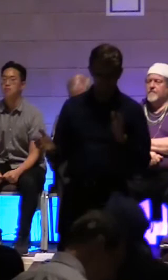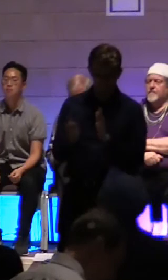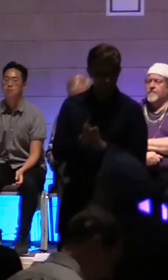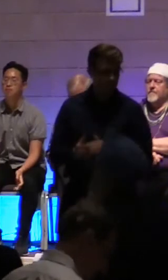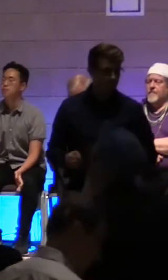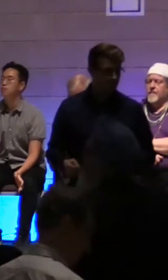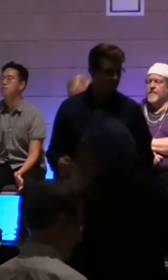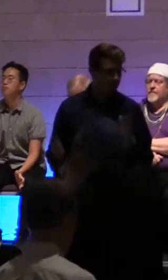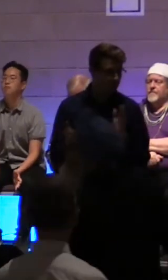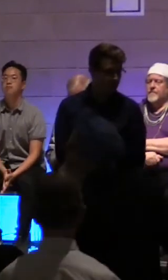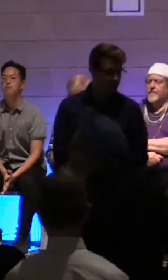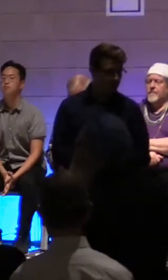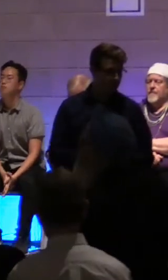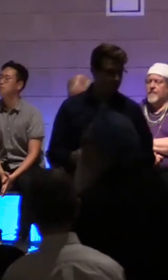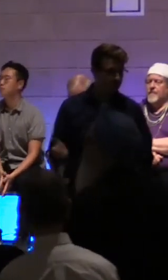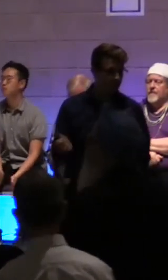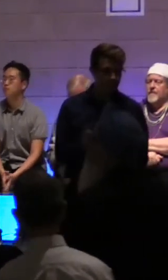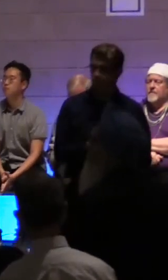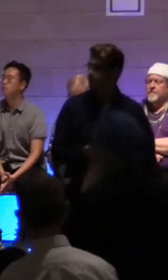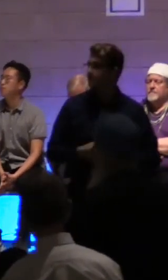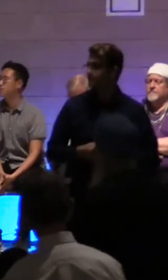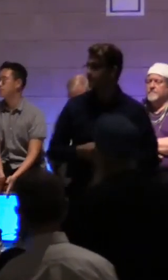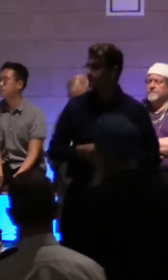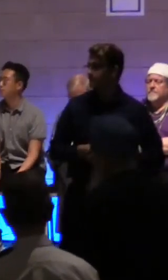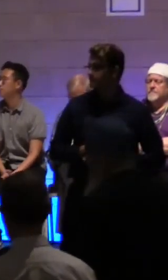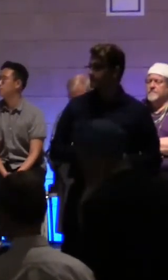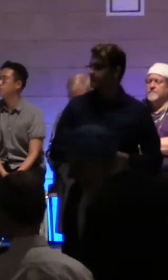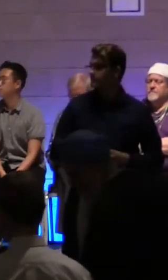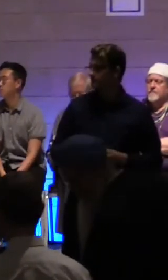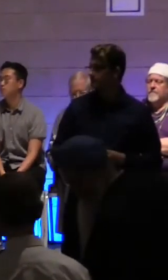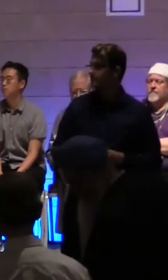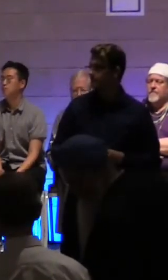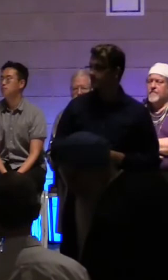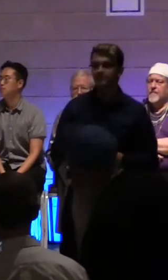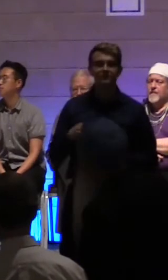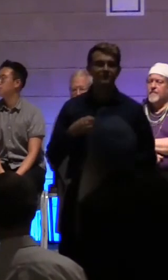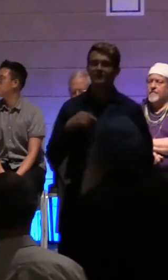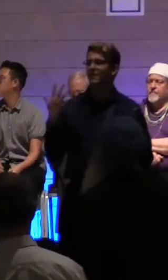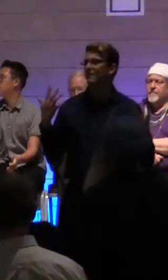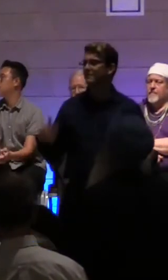The song says, I did it. Think I could make it.